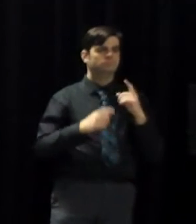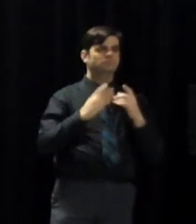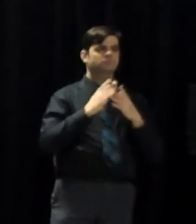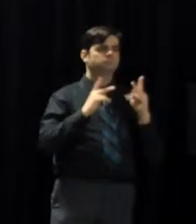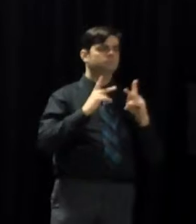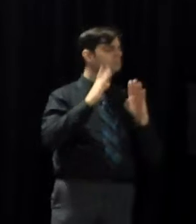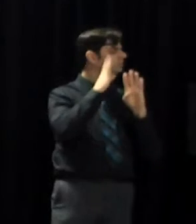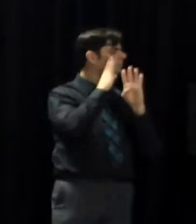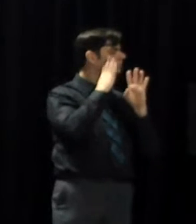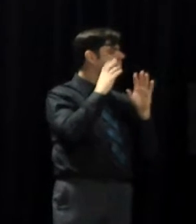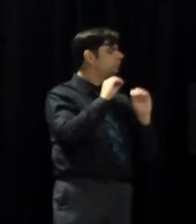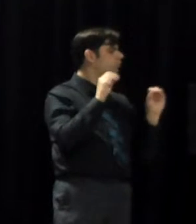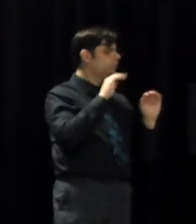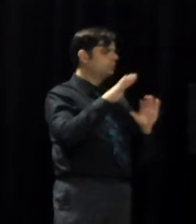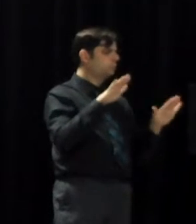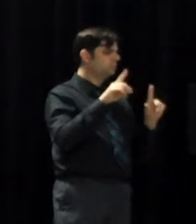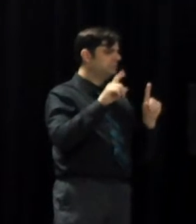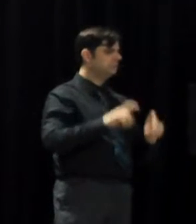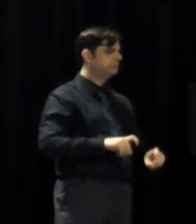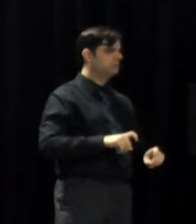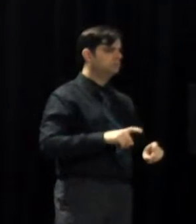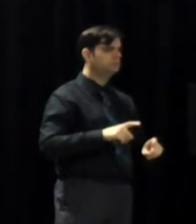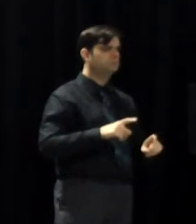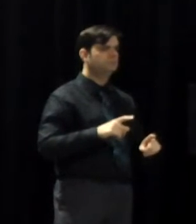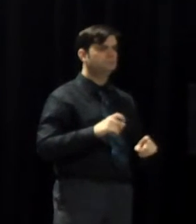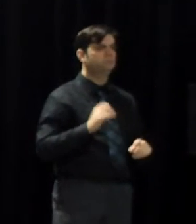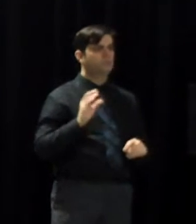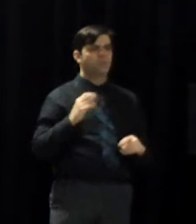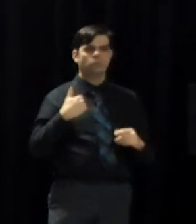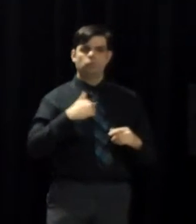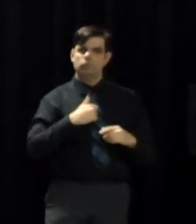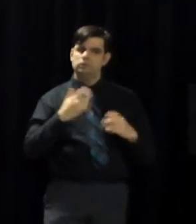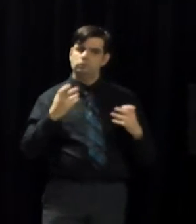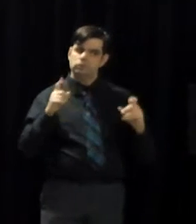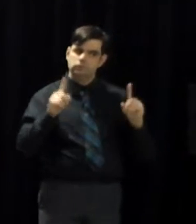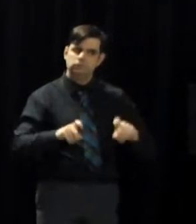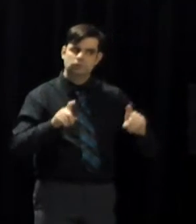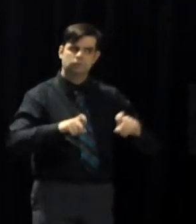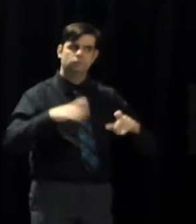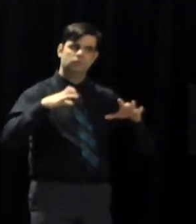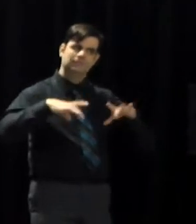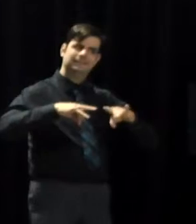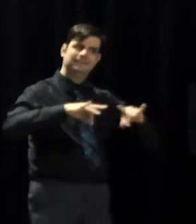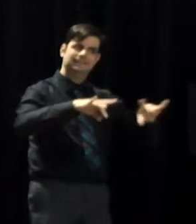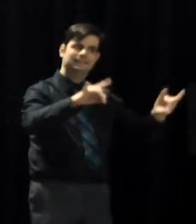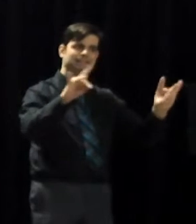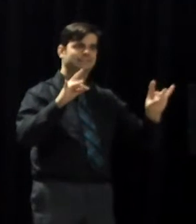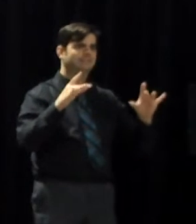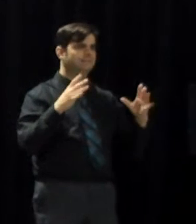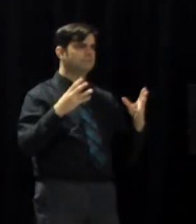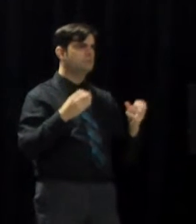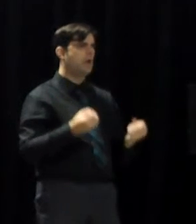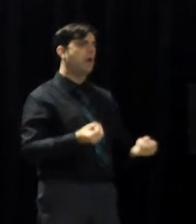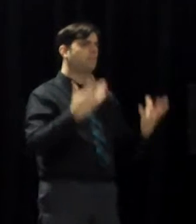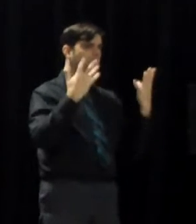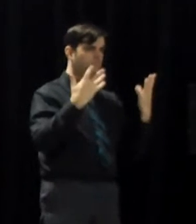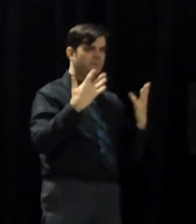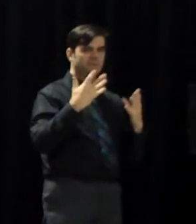it, and we think that's how we'll get the R factor. And eventually, that's how we're going to flatten this out. You got a lot of